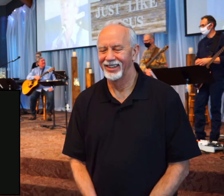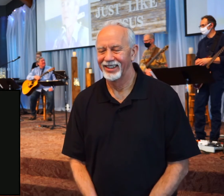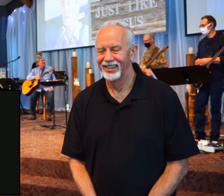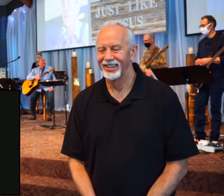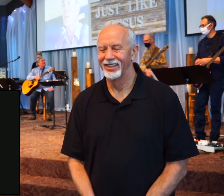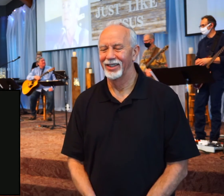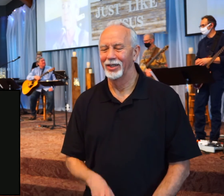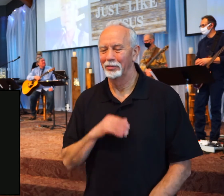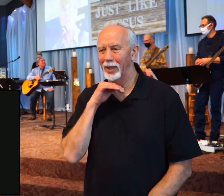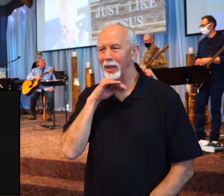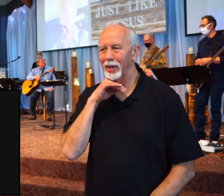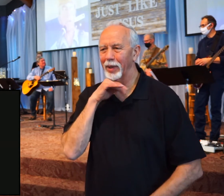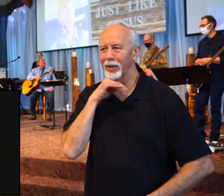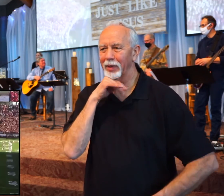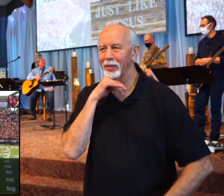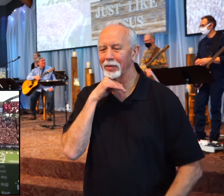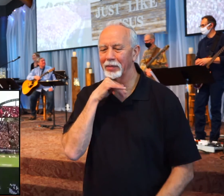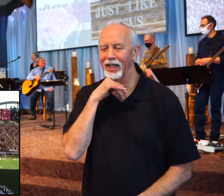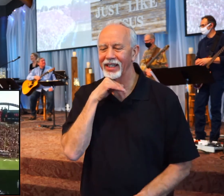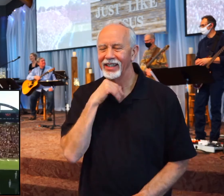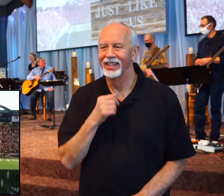I see the resemblance, Rich.